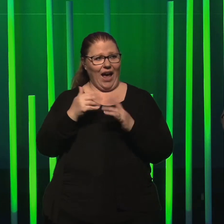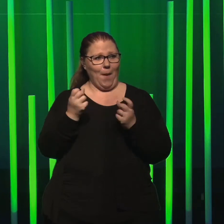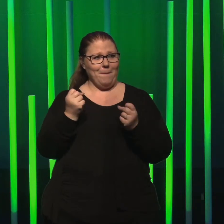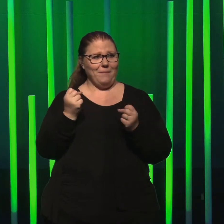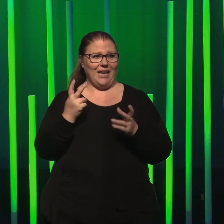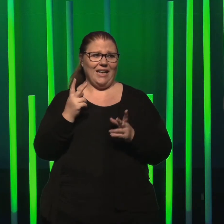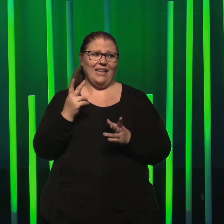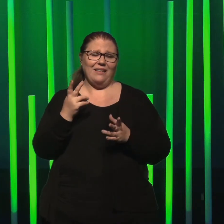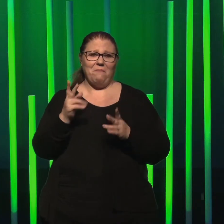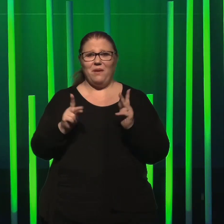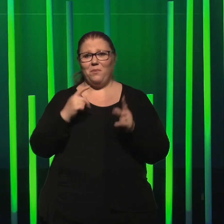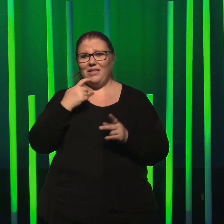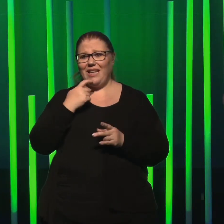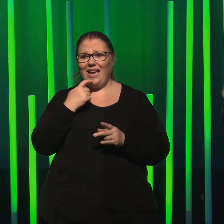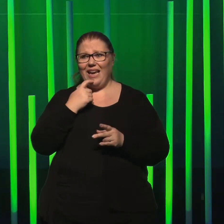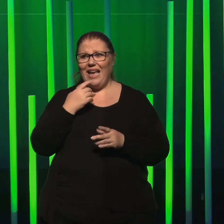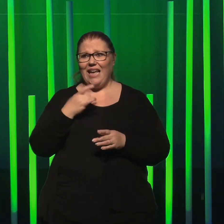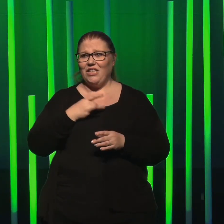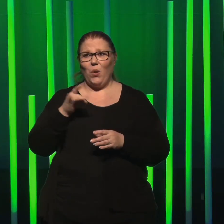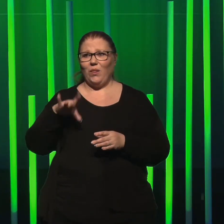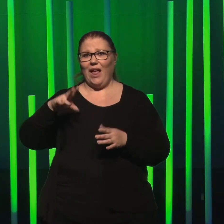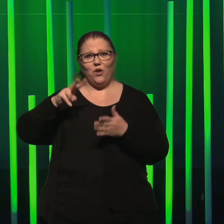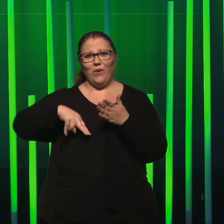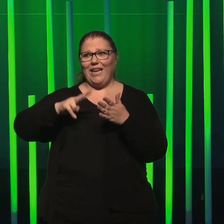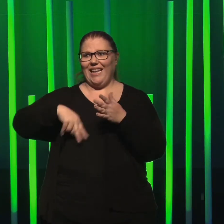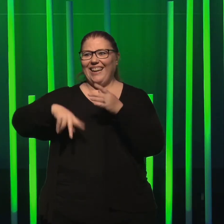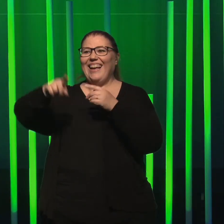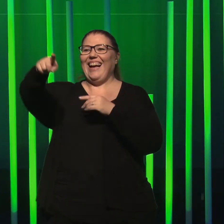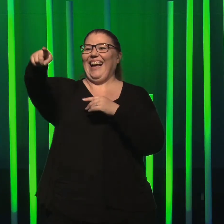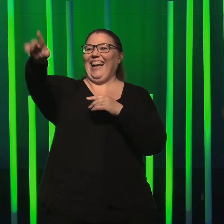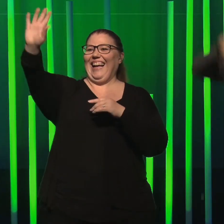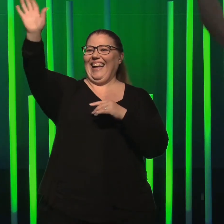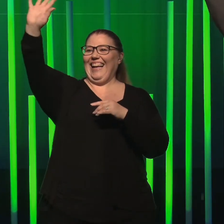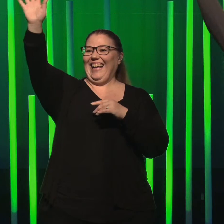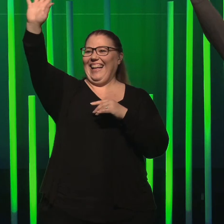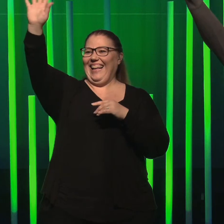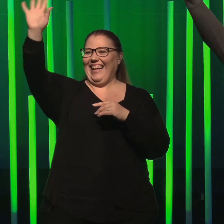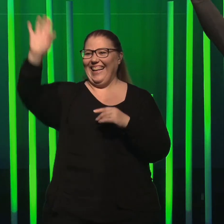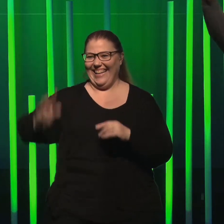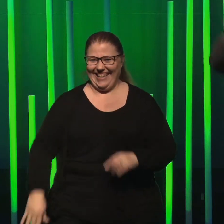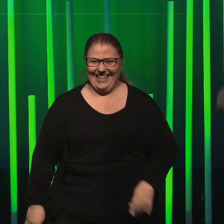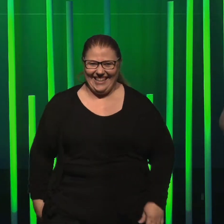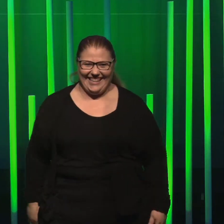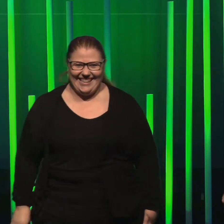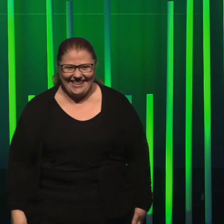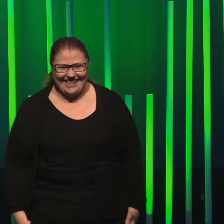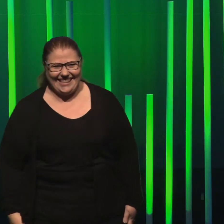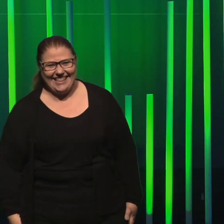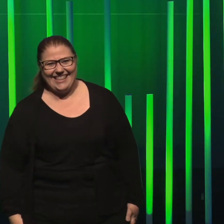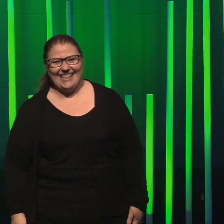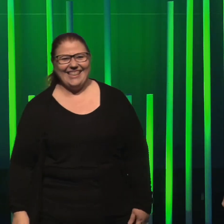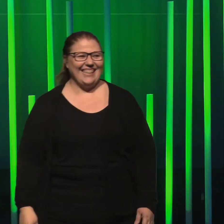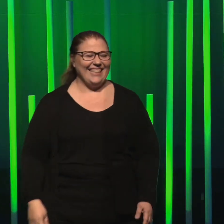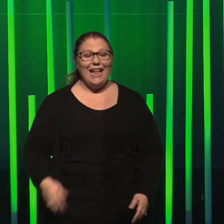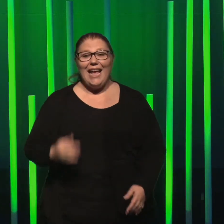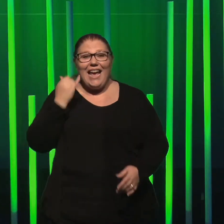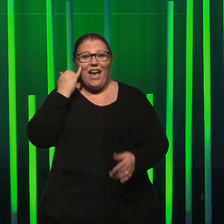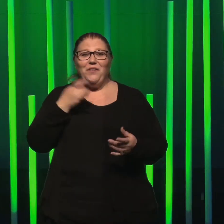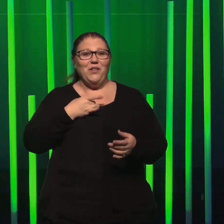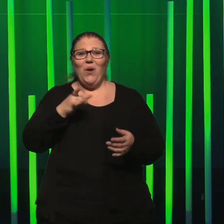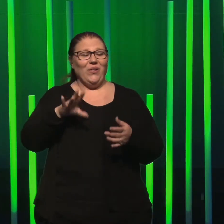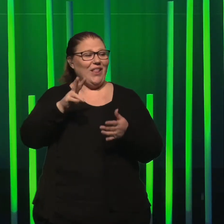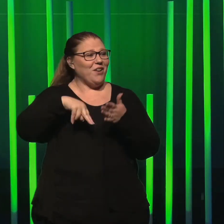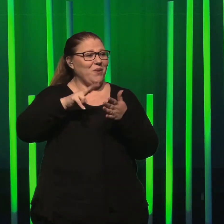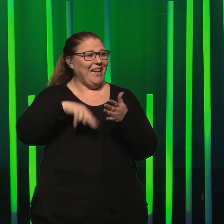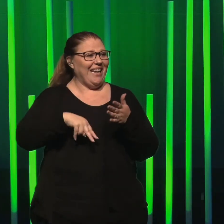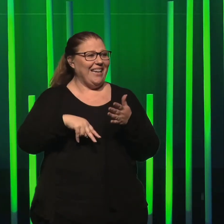here not a reader? Just think in your mind, I'm not a reader, okay? I got one in the back raising both hands. Not a reader, okay. So if you're not a reader and you've been told